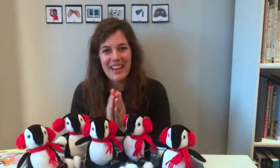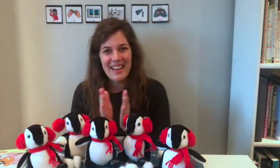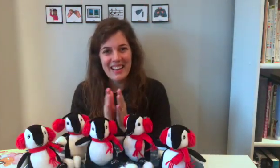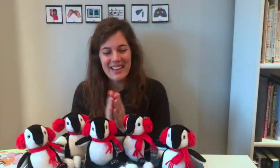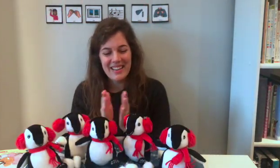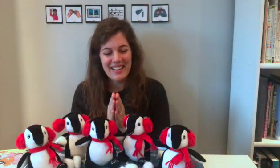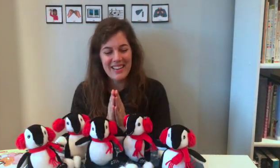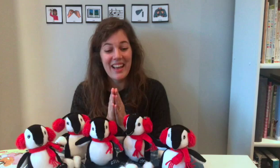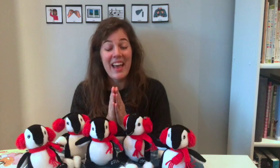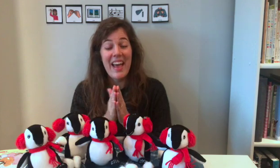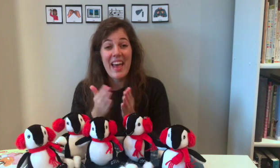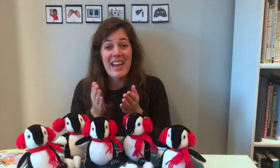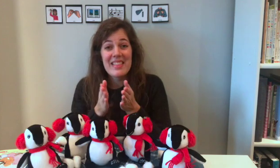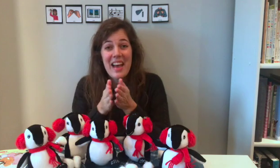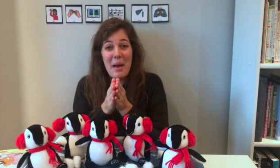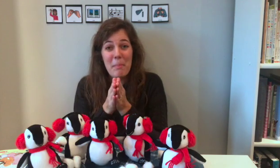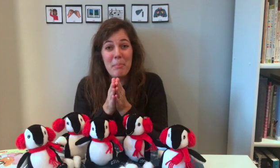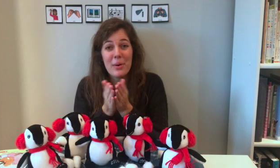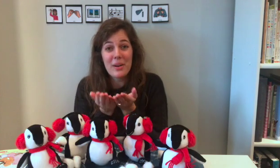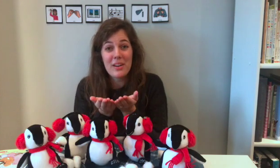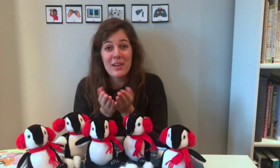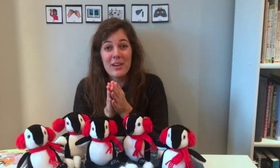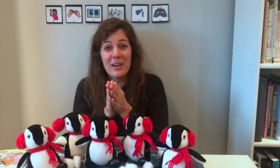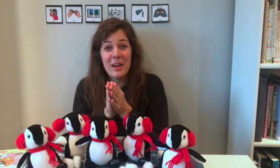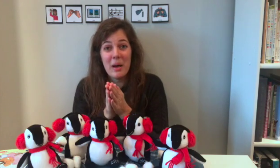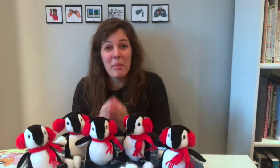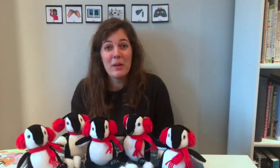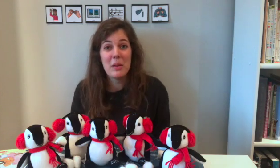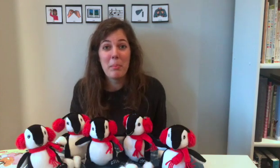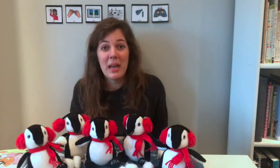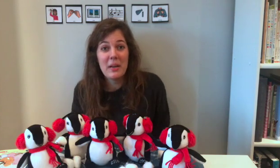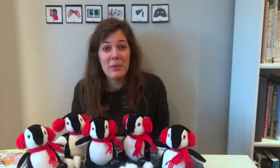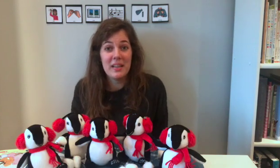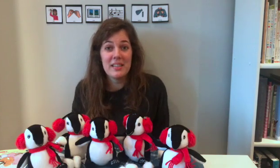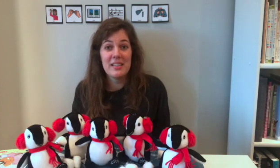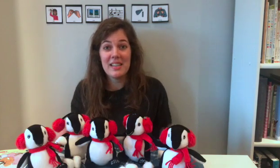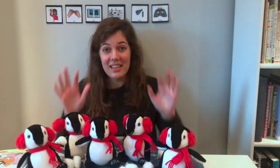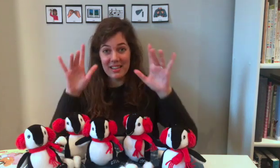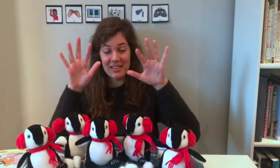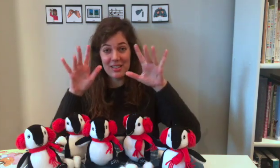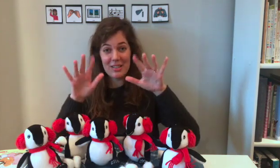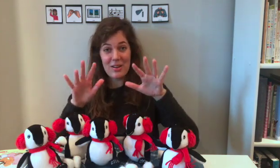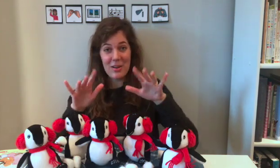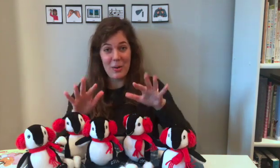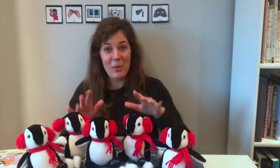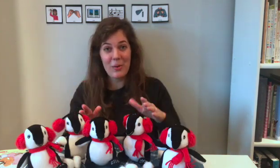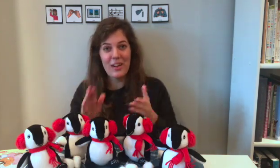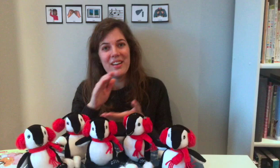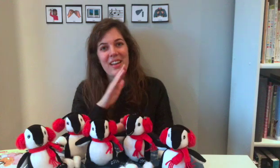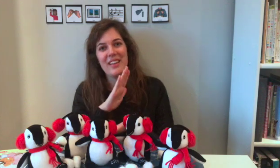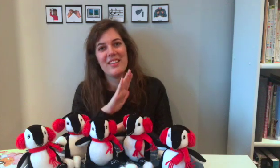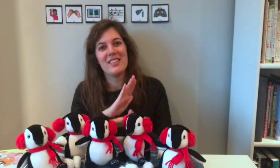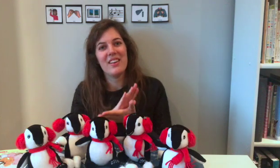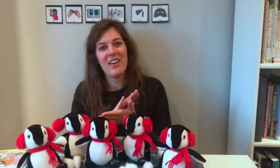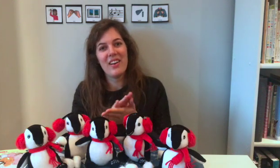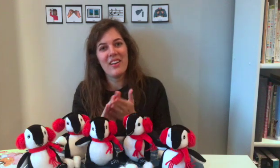Yay! And that book about the penguins in the snow is